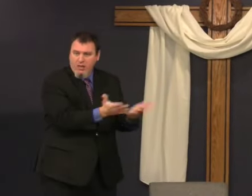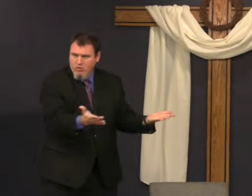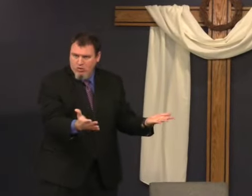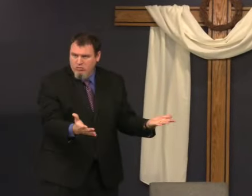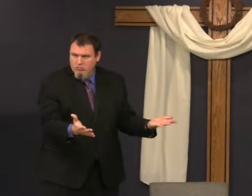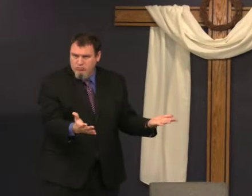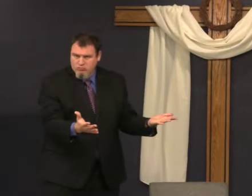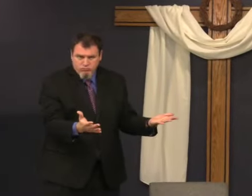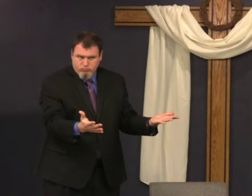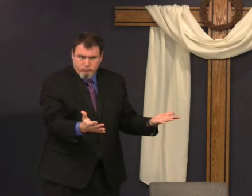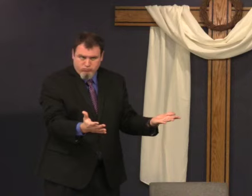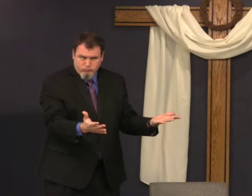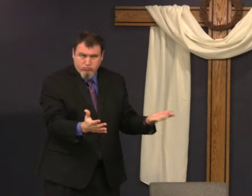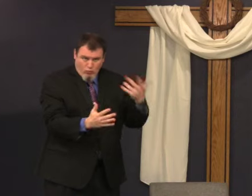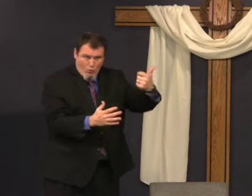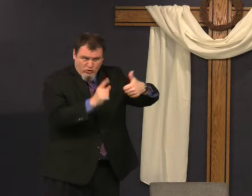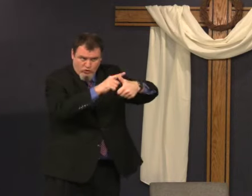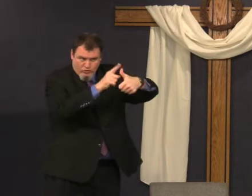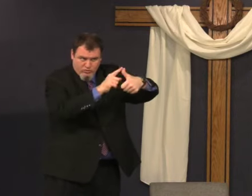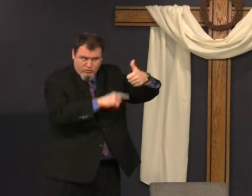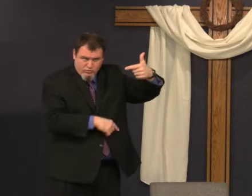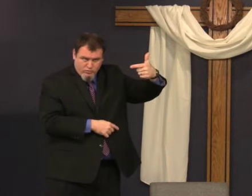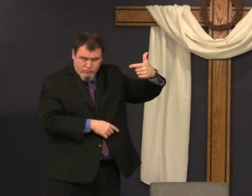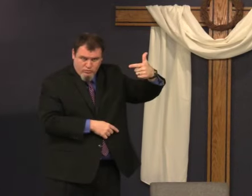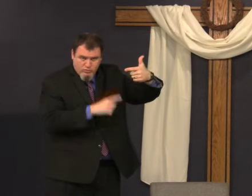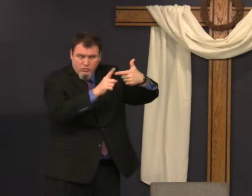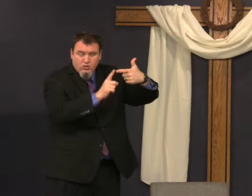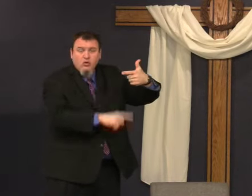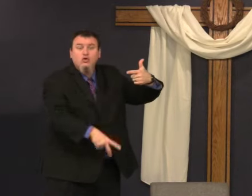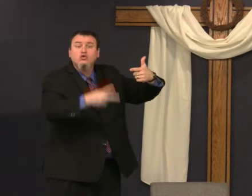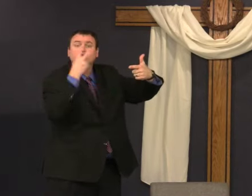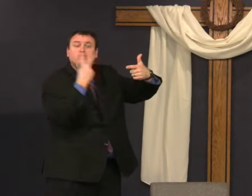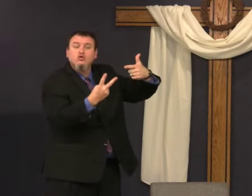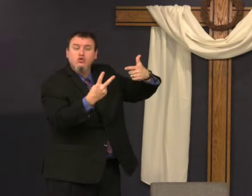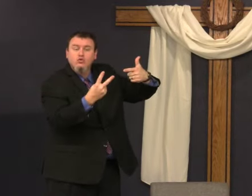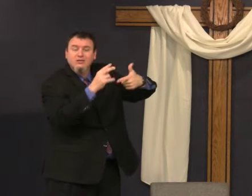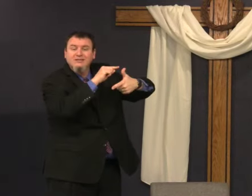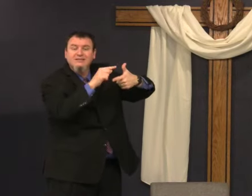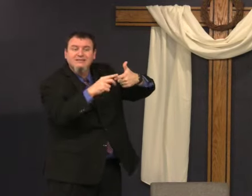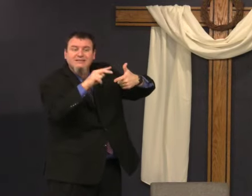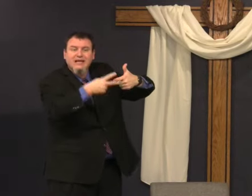Reject the Bible. That's your first choice. Your choice number two,